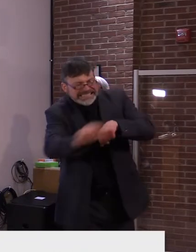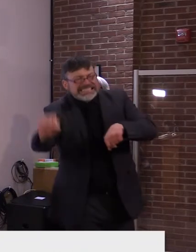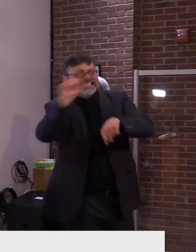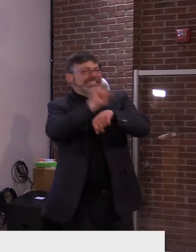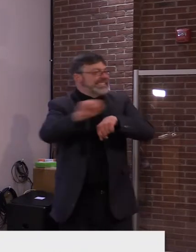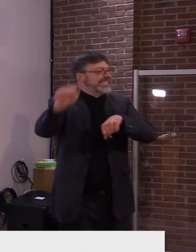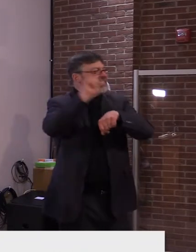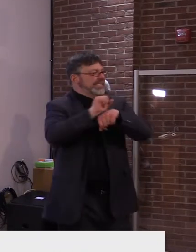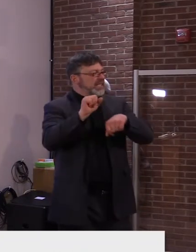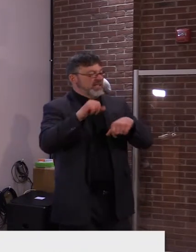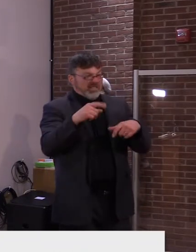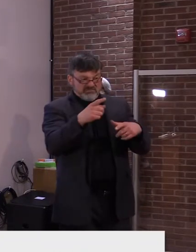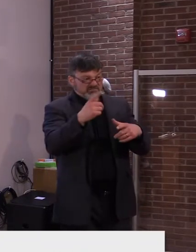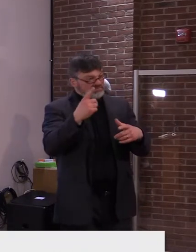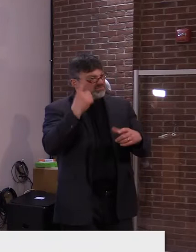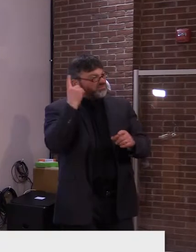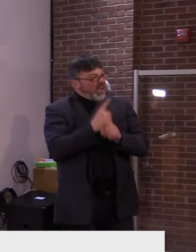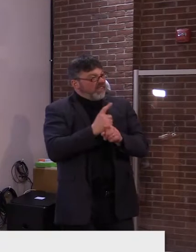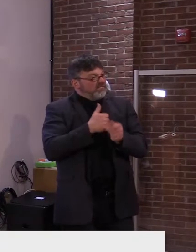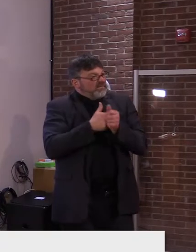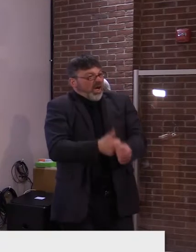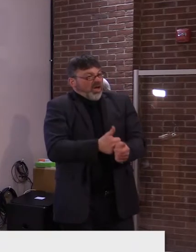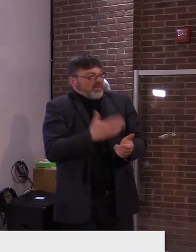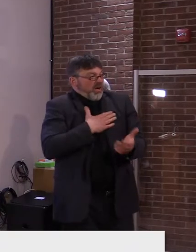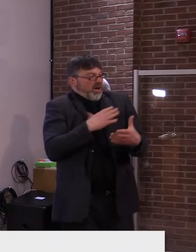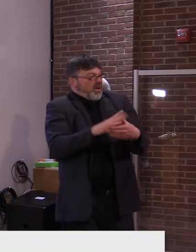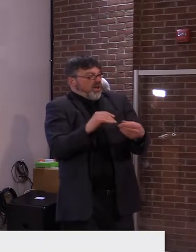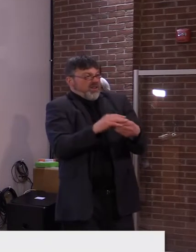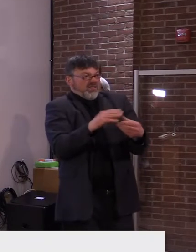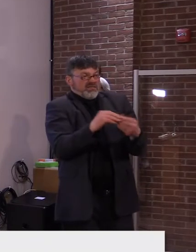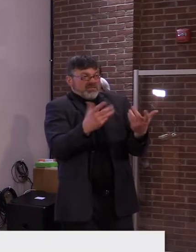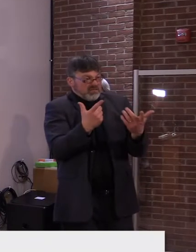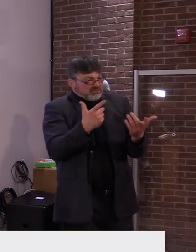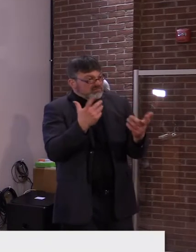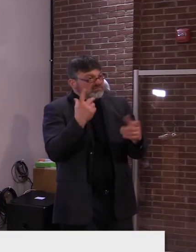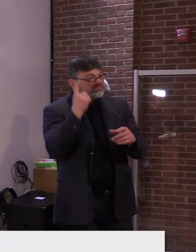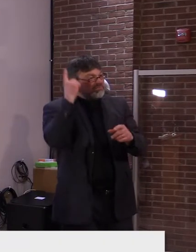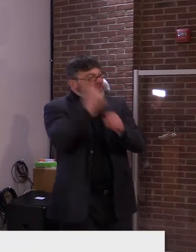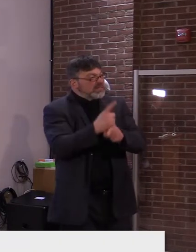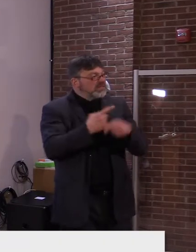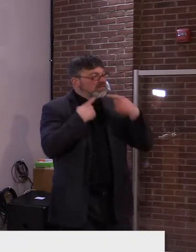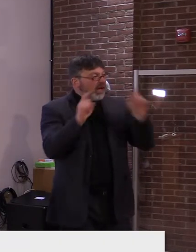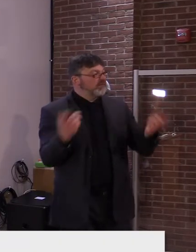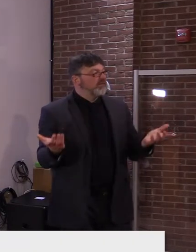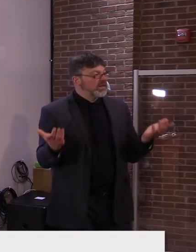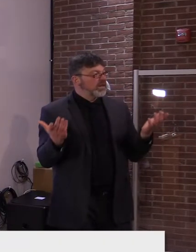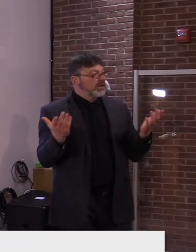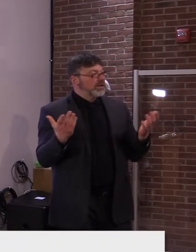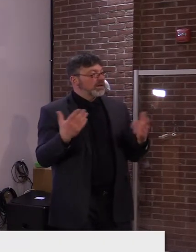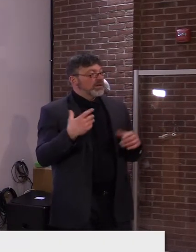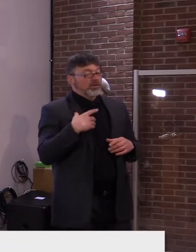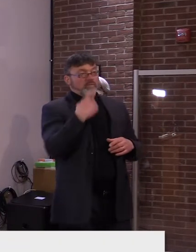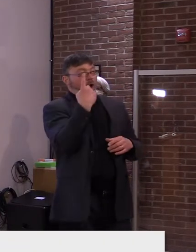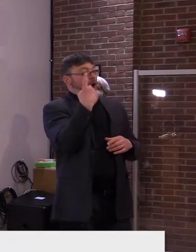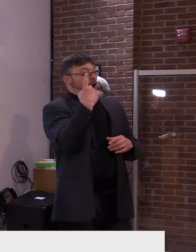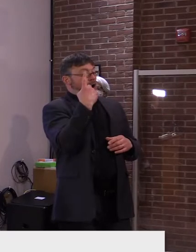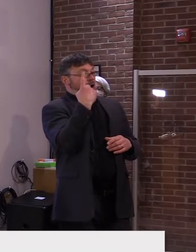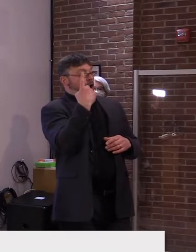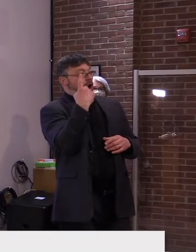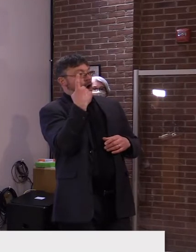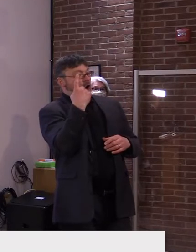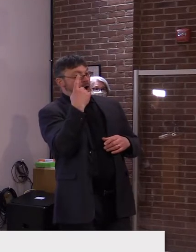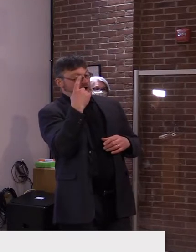of an outlier when compared to other states across the country. And I believe that we may be an outlier in this regard as